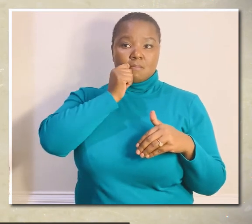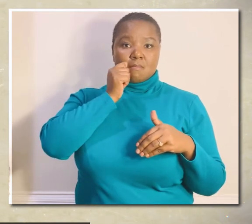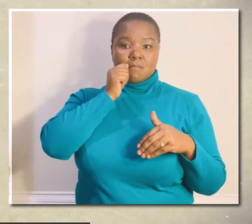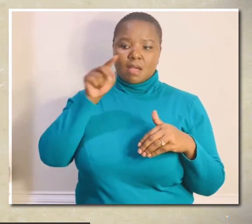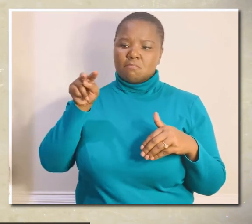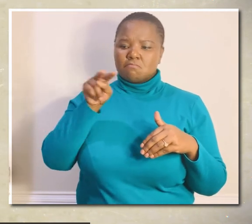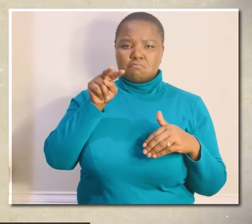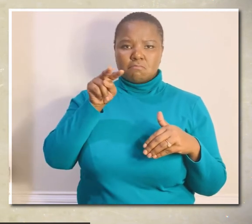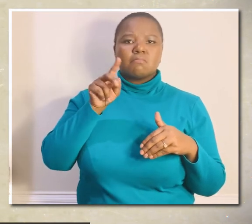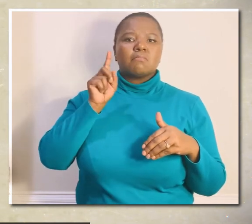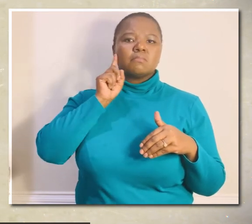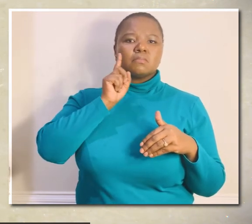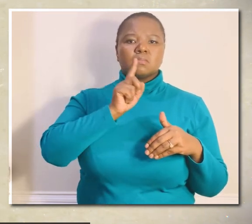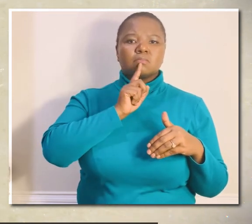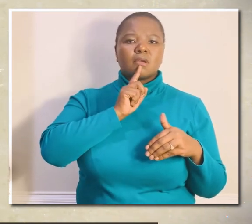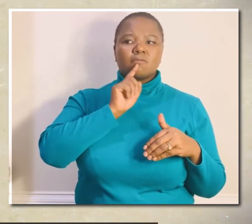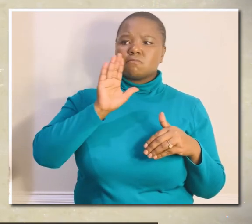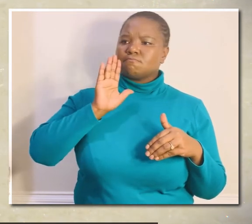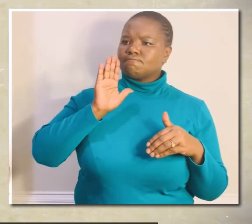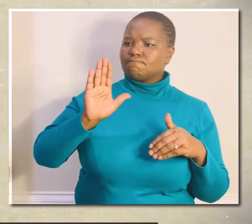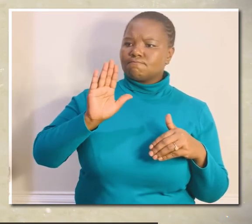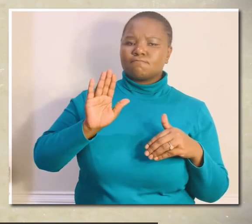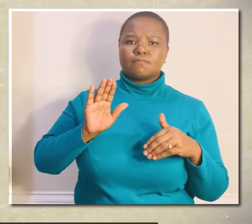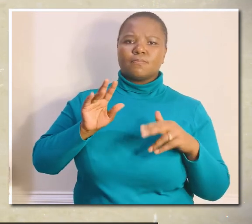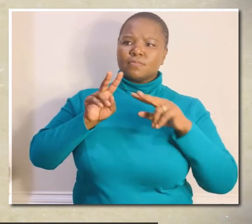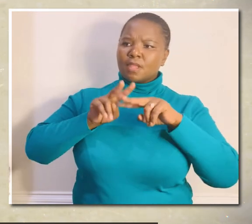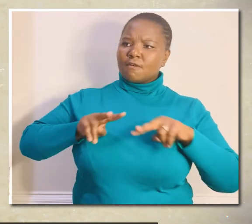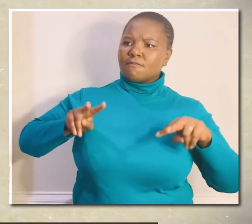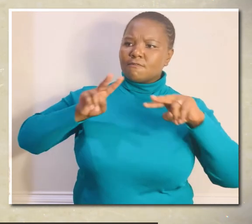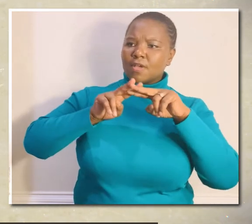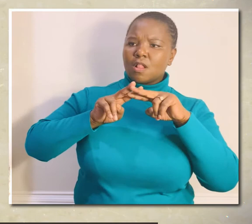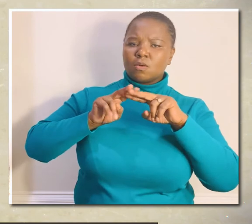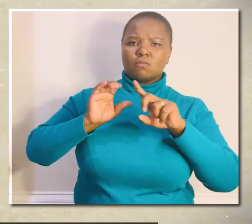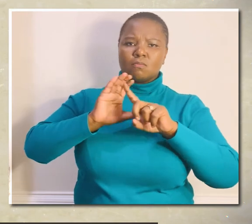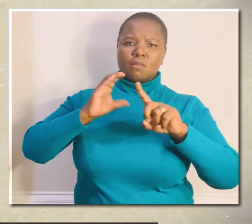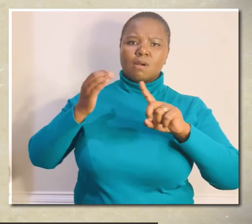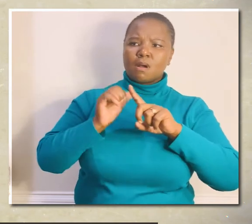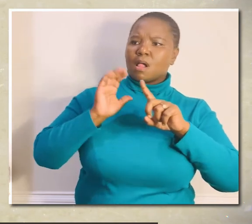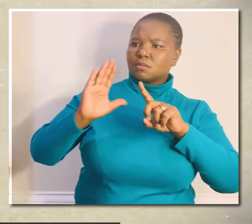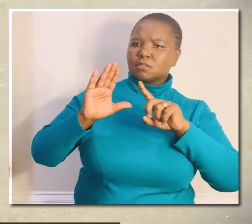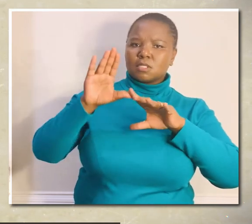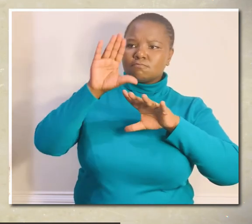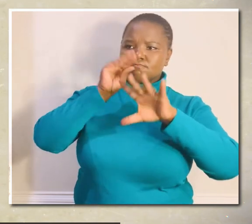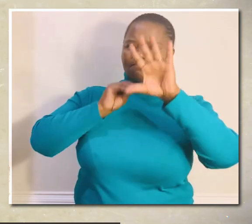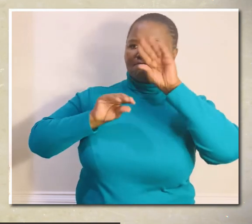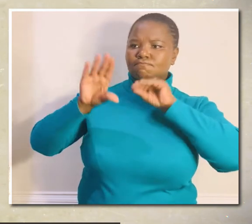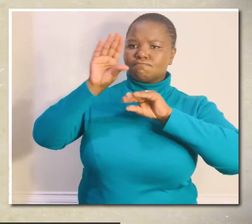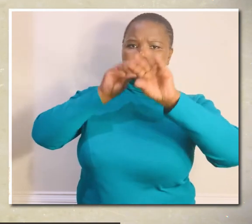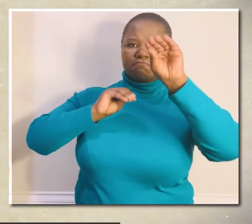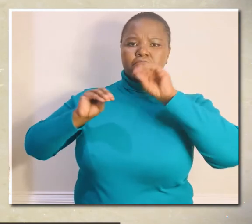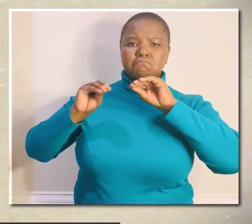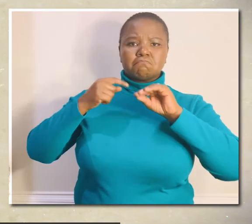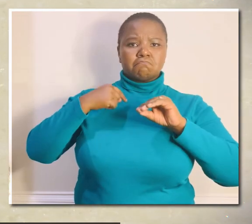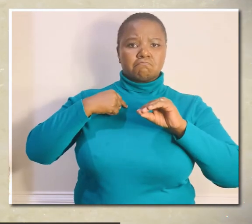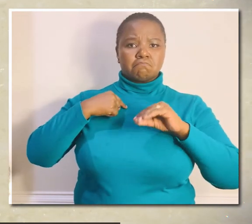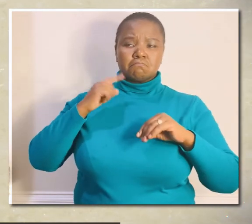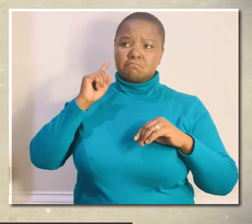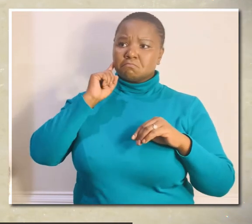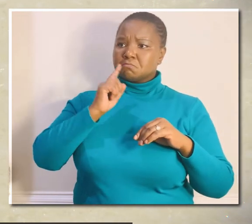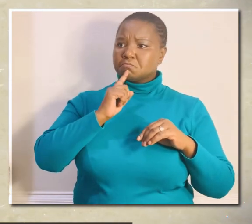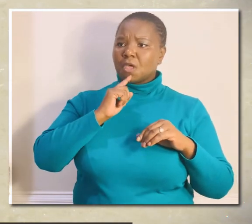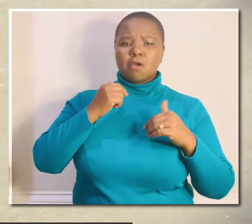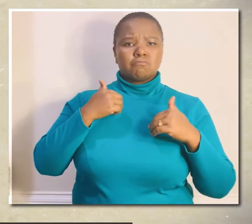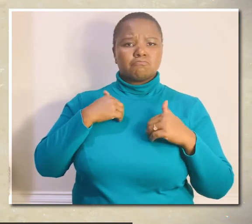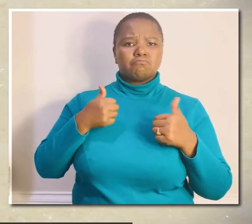community. We experienced the behaviors and the values of that community, of that culture. We learned that deafness